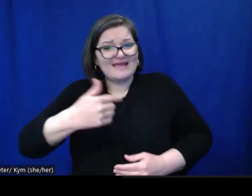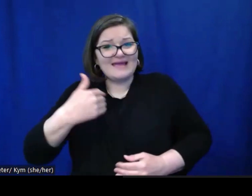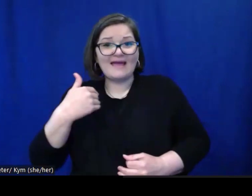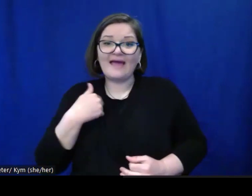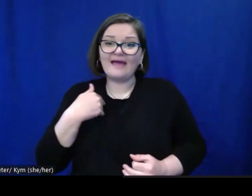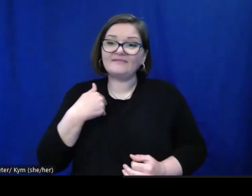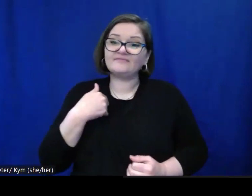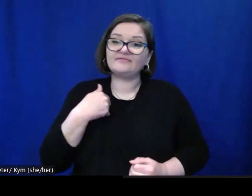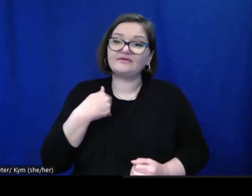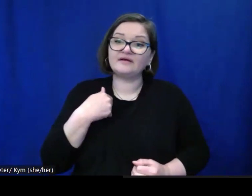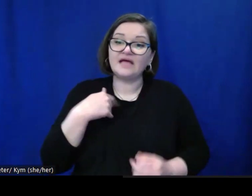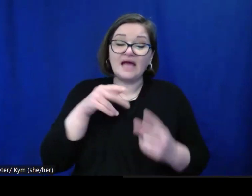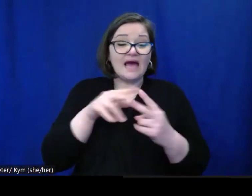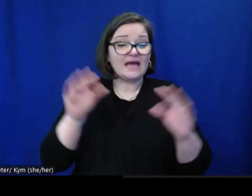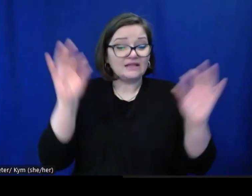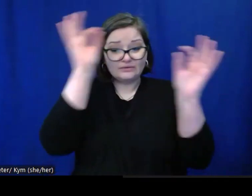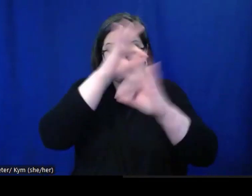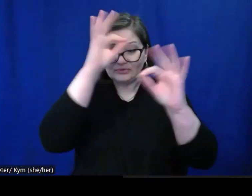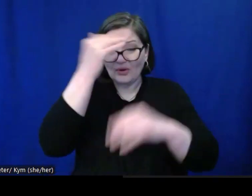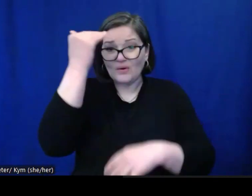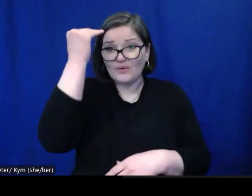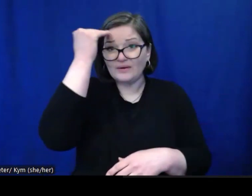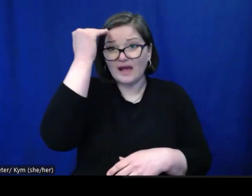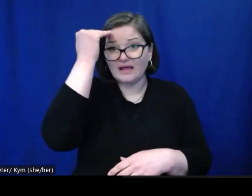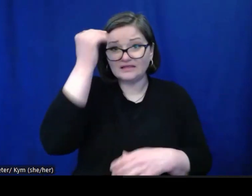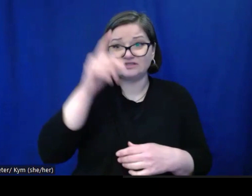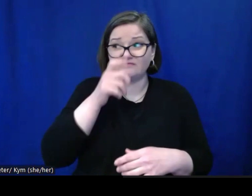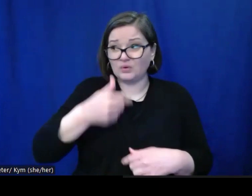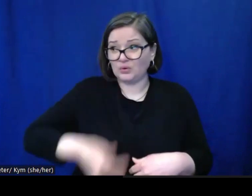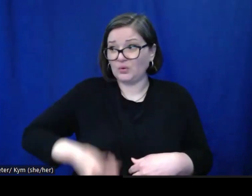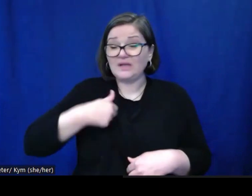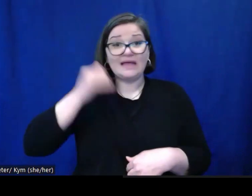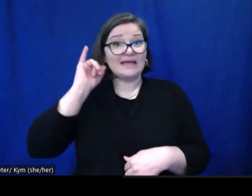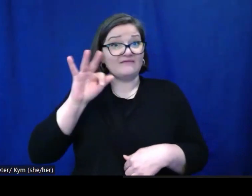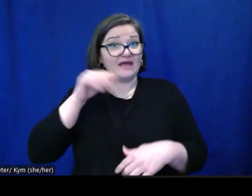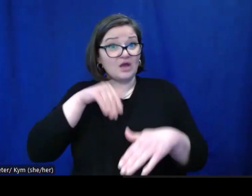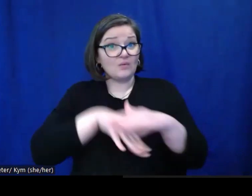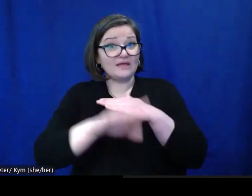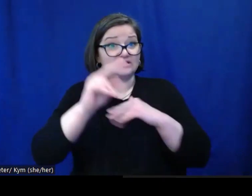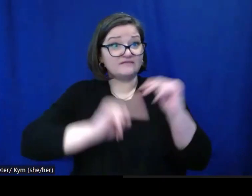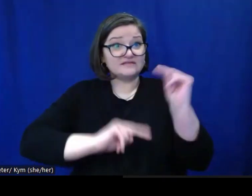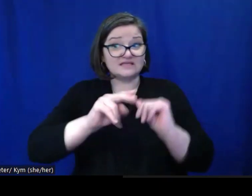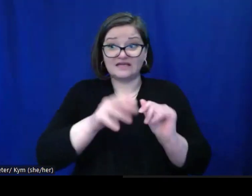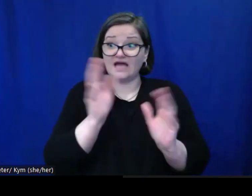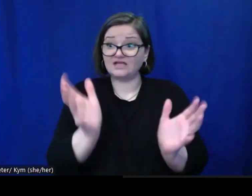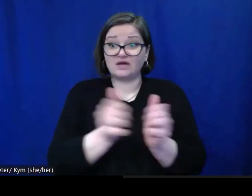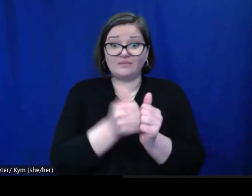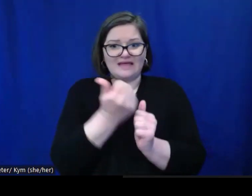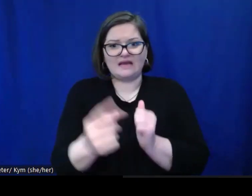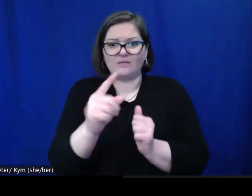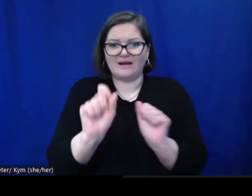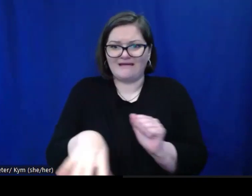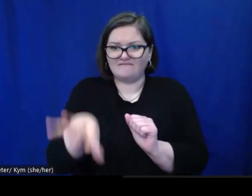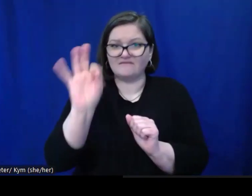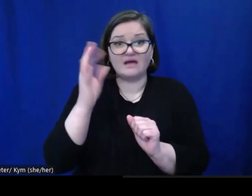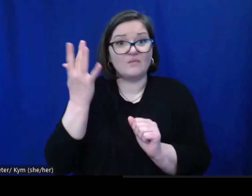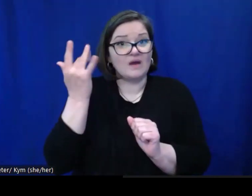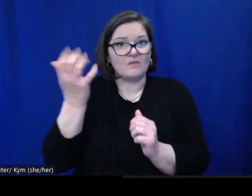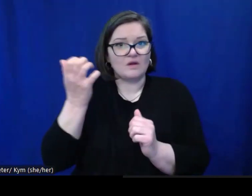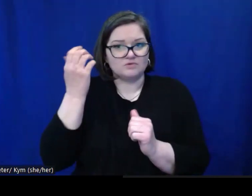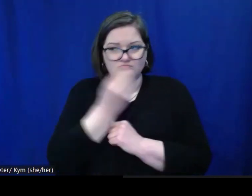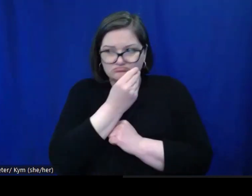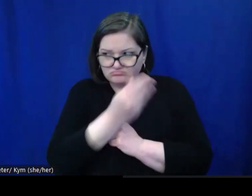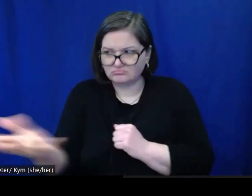either no knowledge of me. I mean, when I go in those facilities, I go and talk to everybody that I can find because I want them to know that I'm